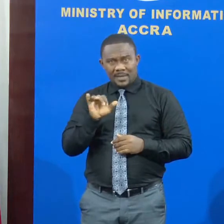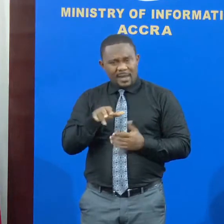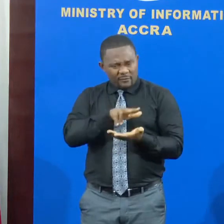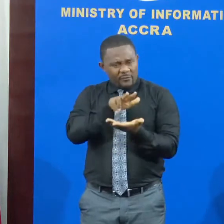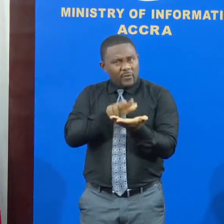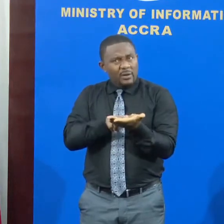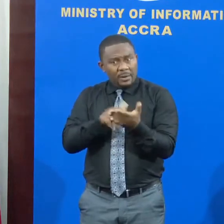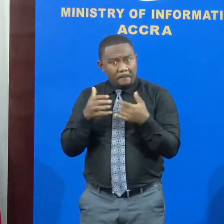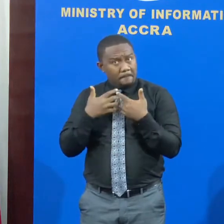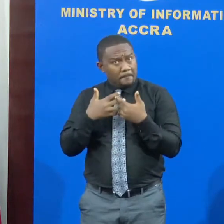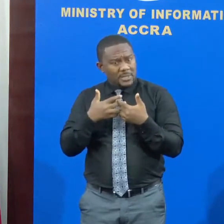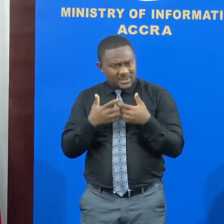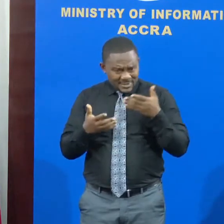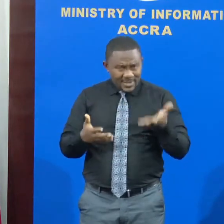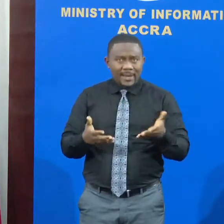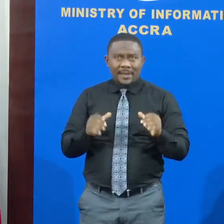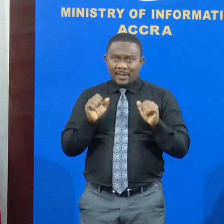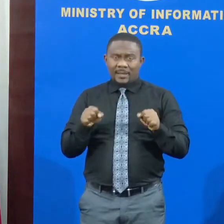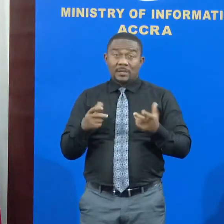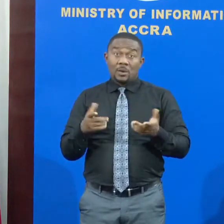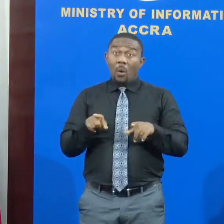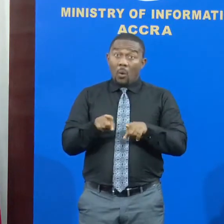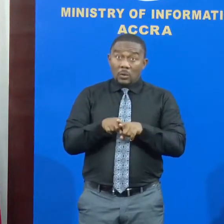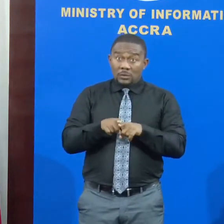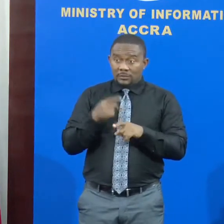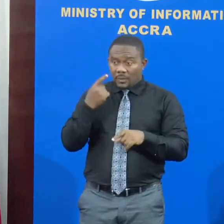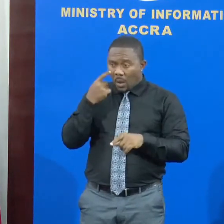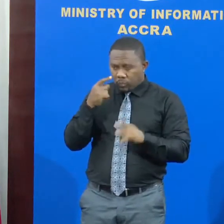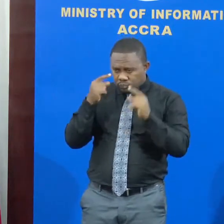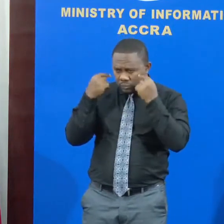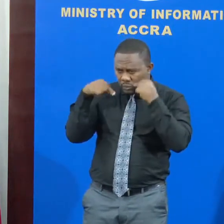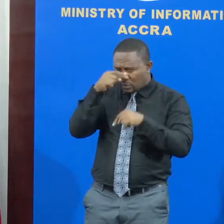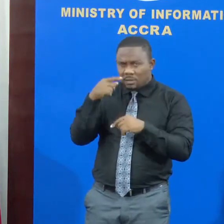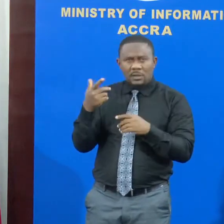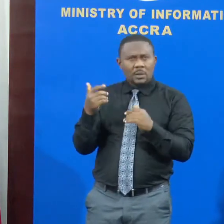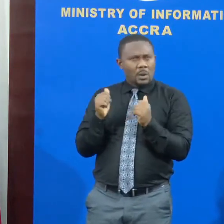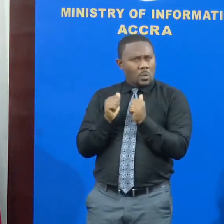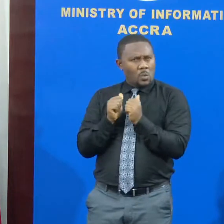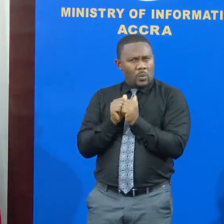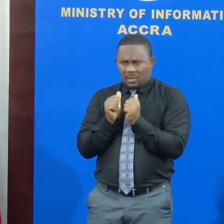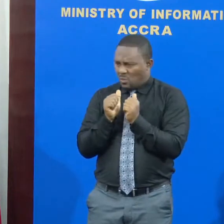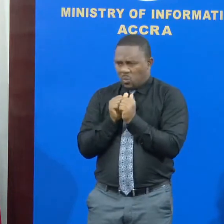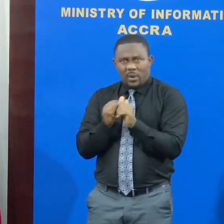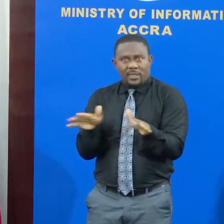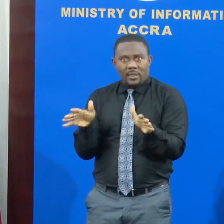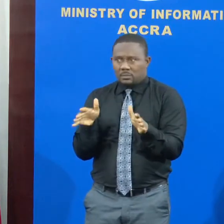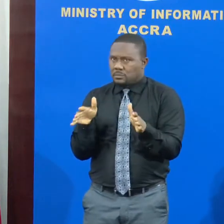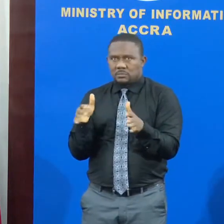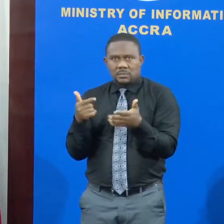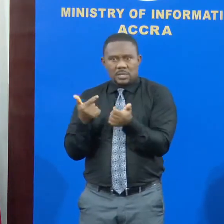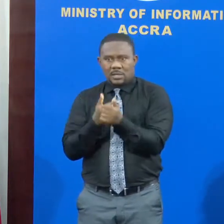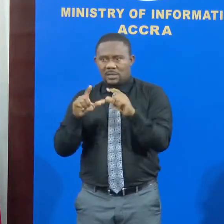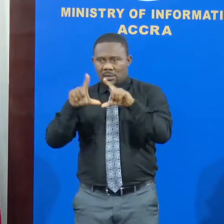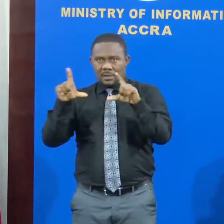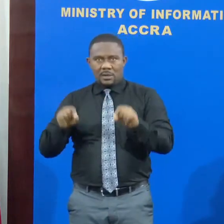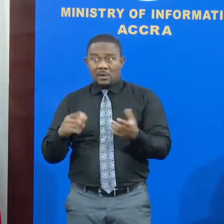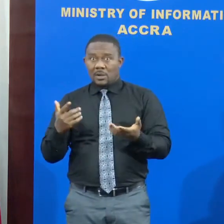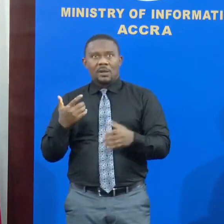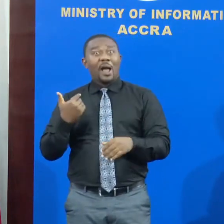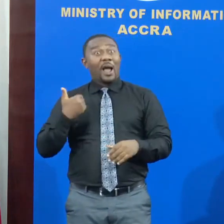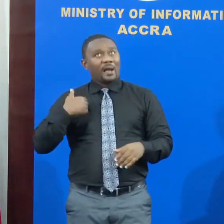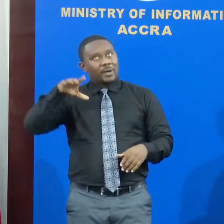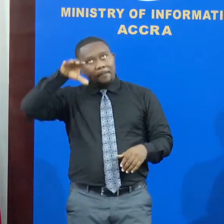are available. And successful verification with or without Ghana card present. So your Ghana card number alone